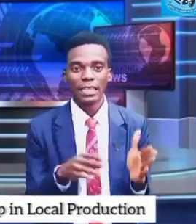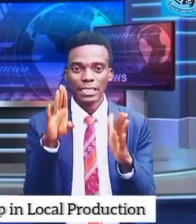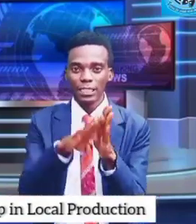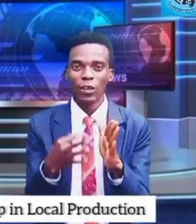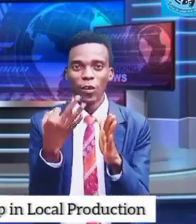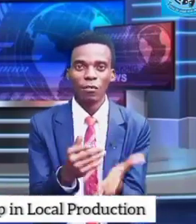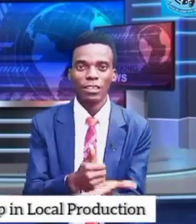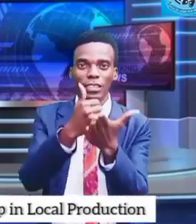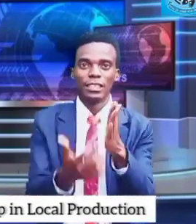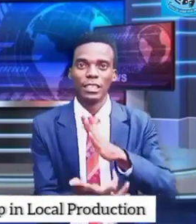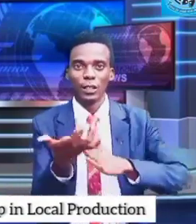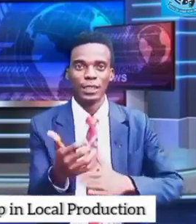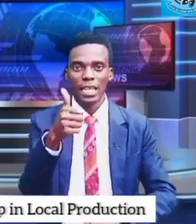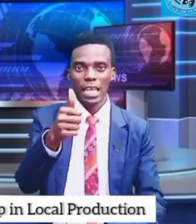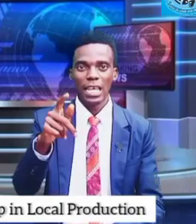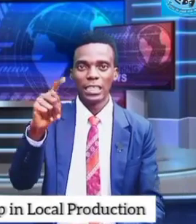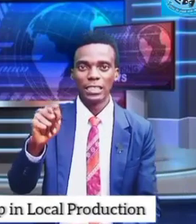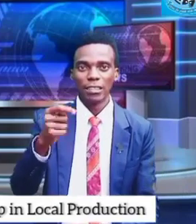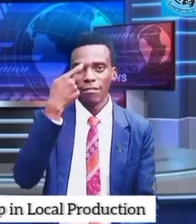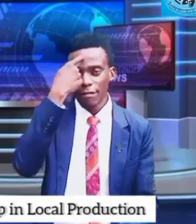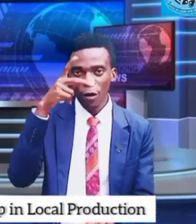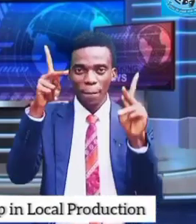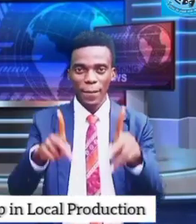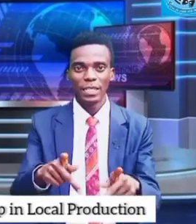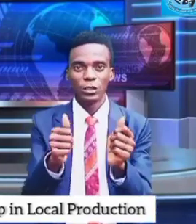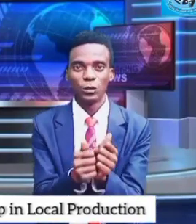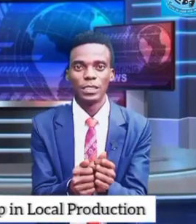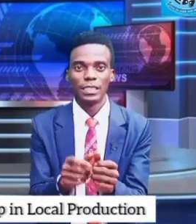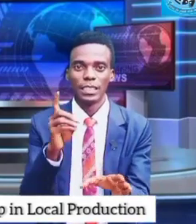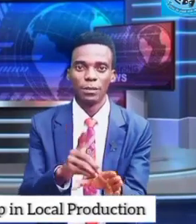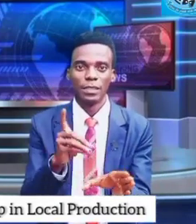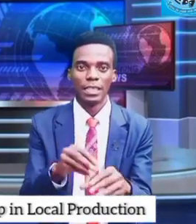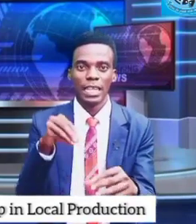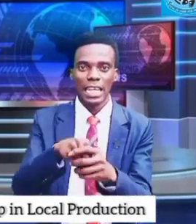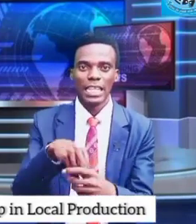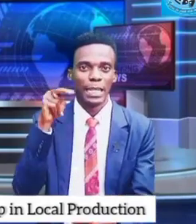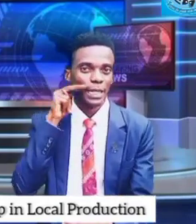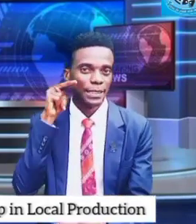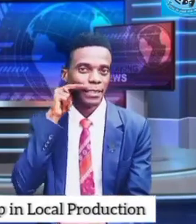assistive technologies (AT) for persons with disabilities across the country.